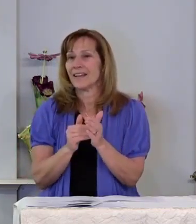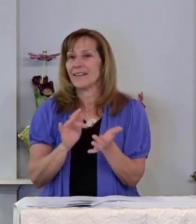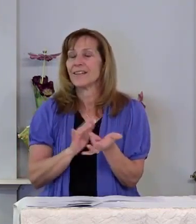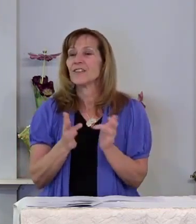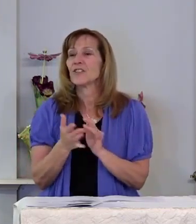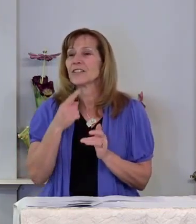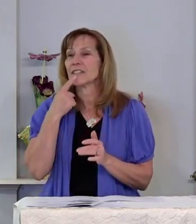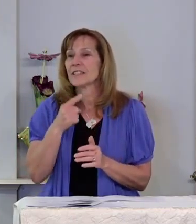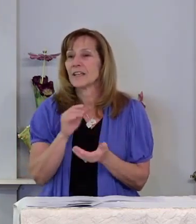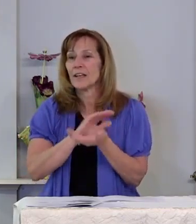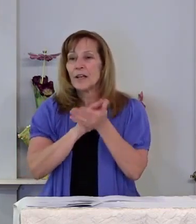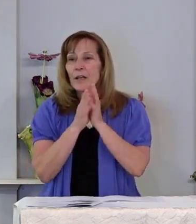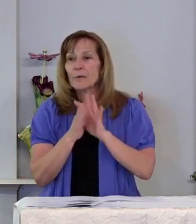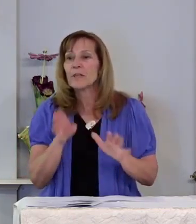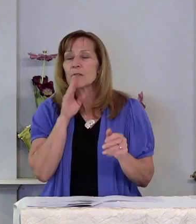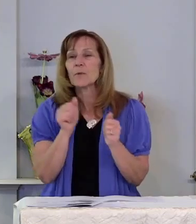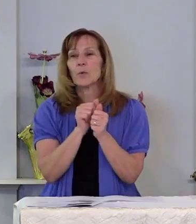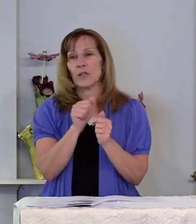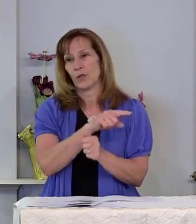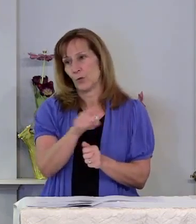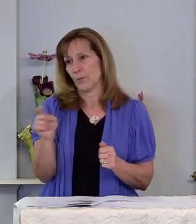Jesus said, "Peace be with you."